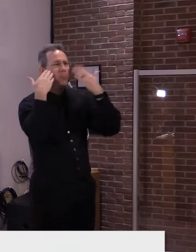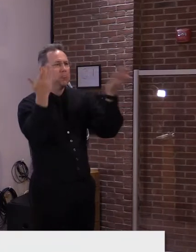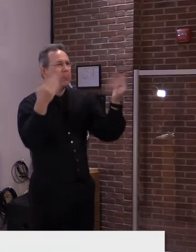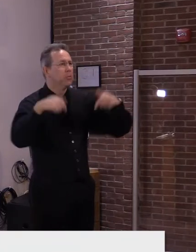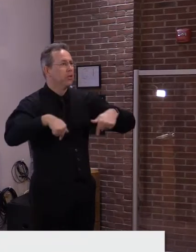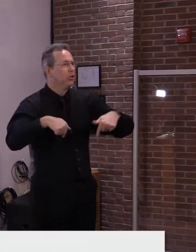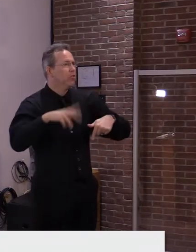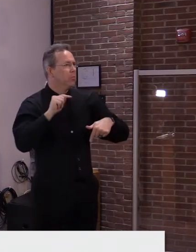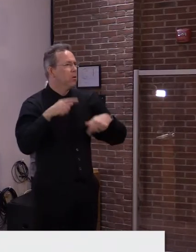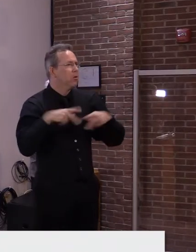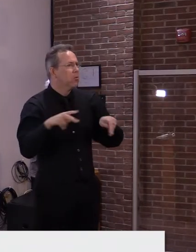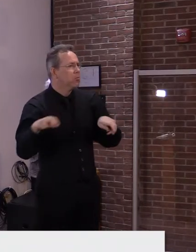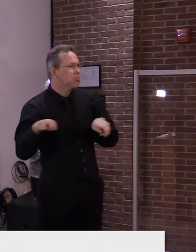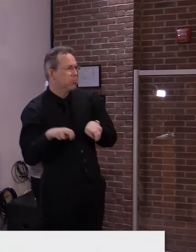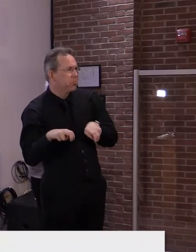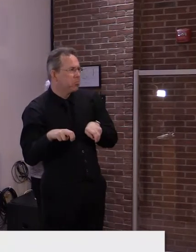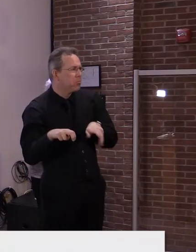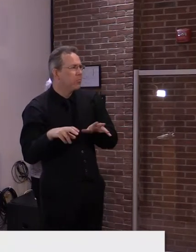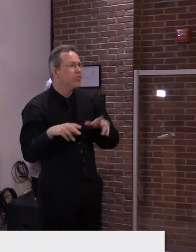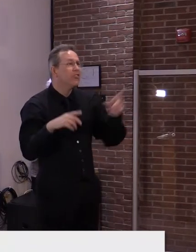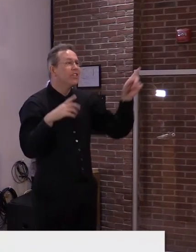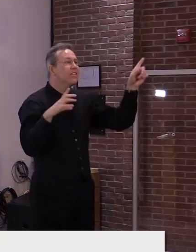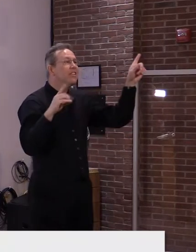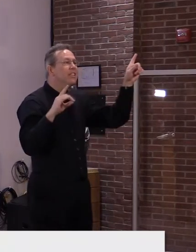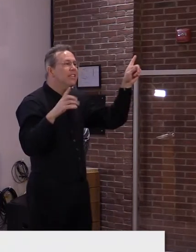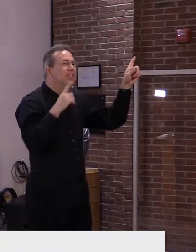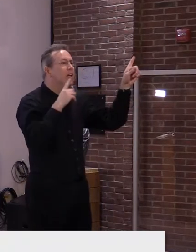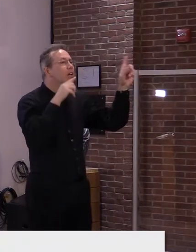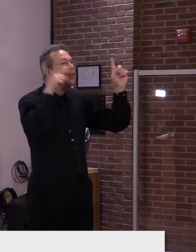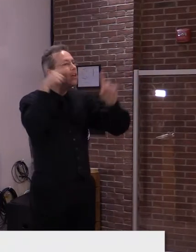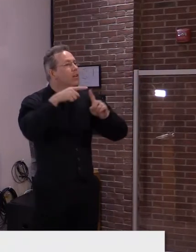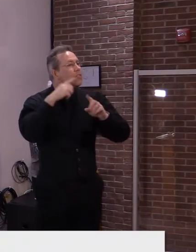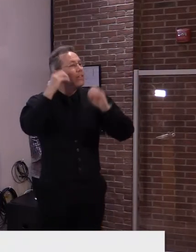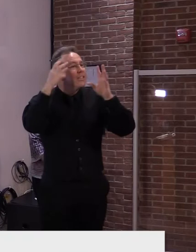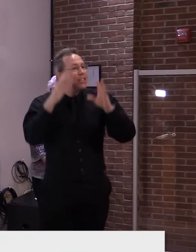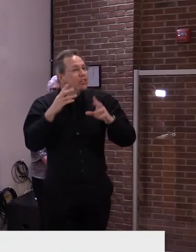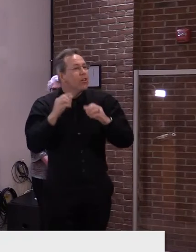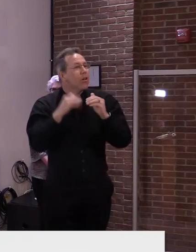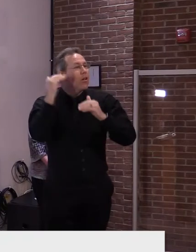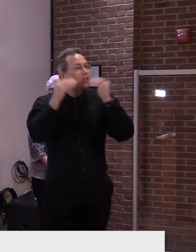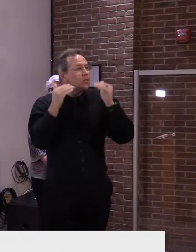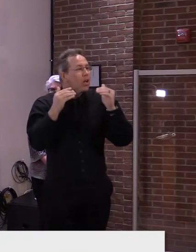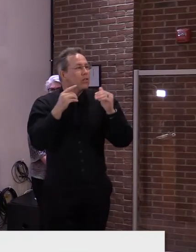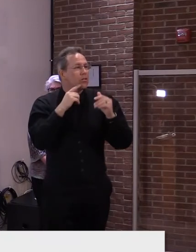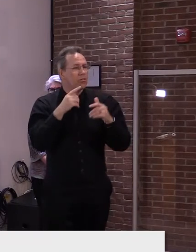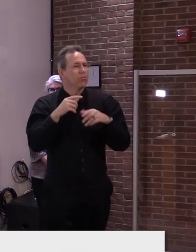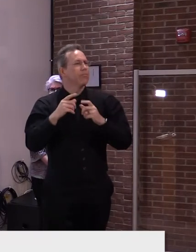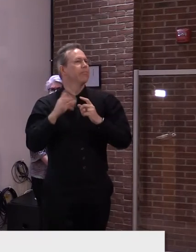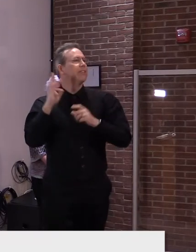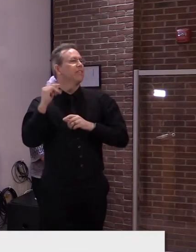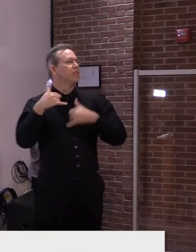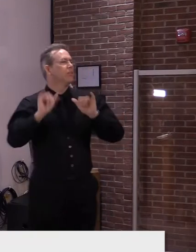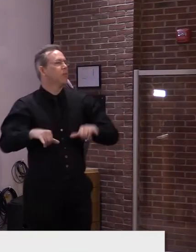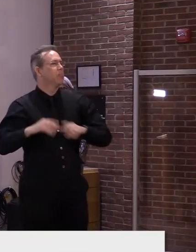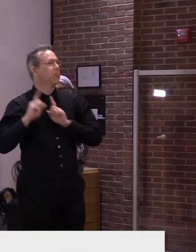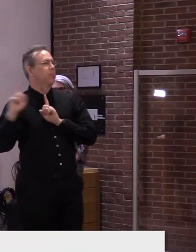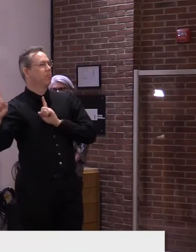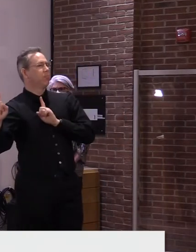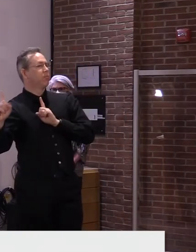the adults maintain a 6-foot spacing, and that in certain common areas like lobbies and